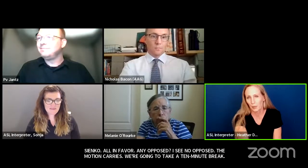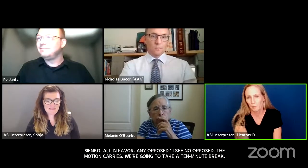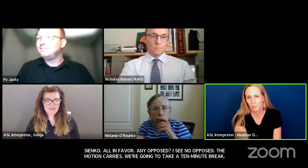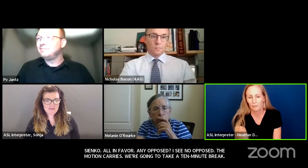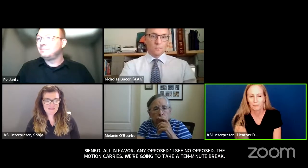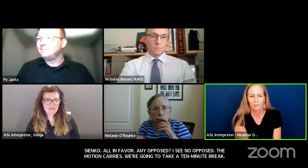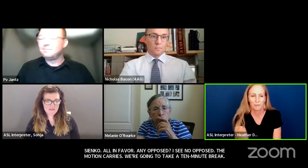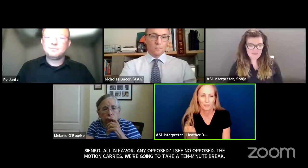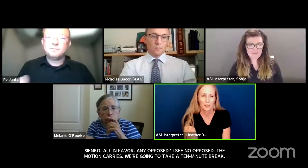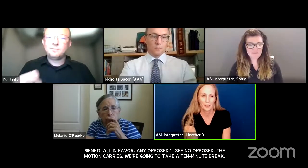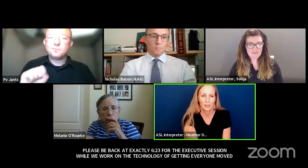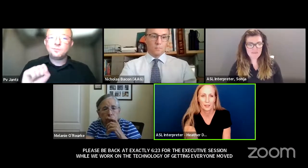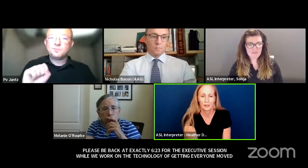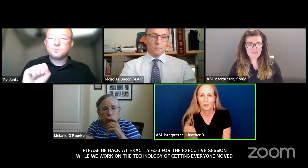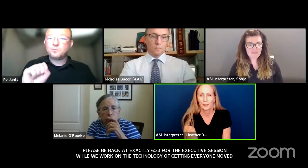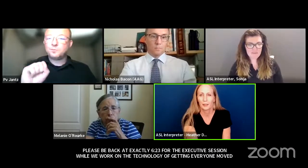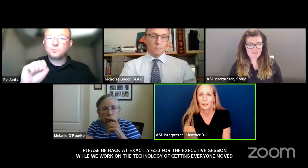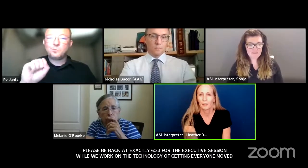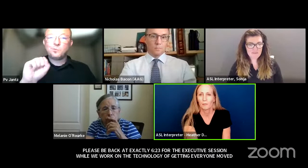Thank you, Betty.